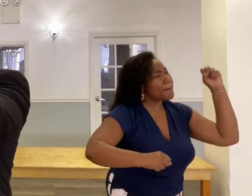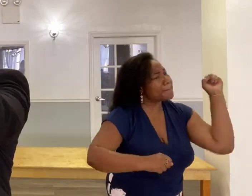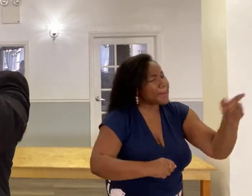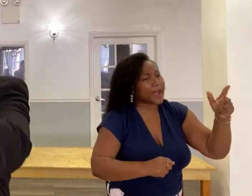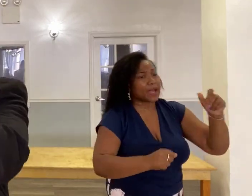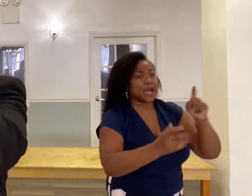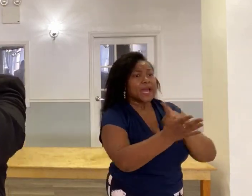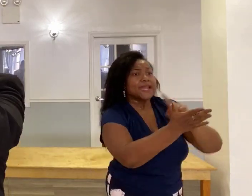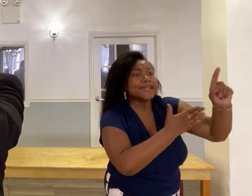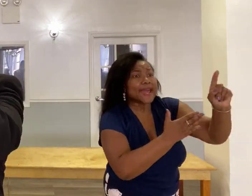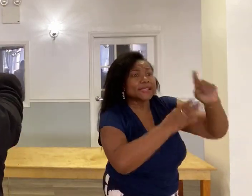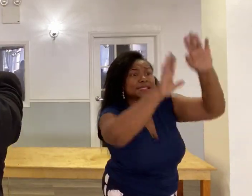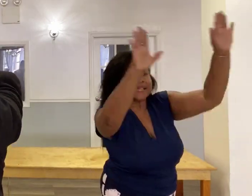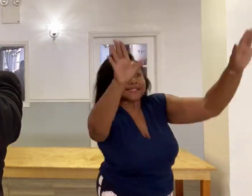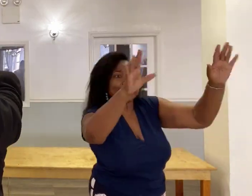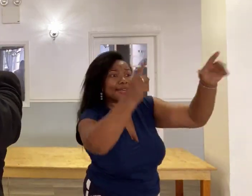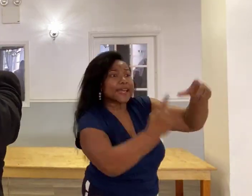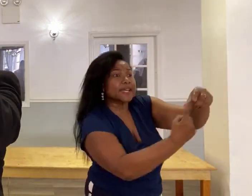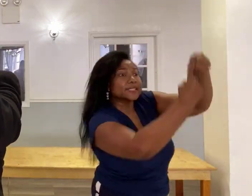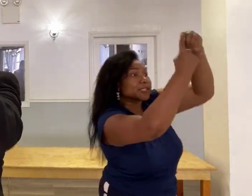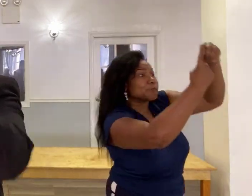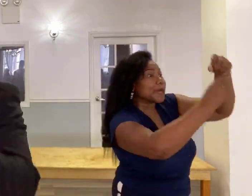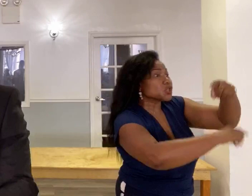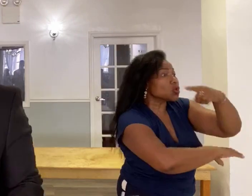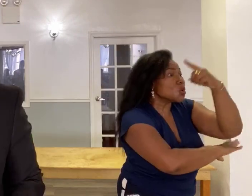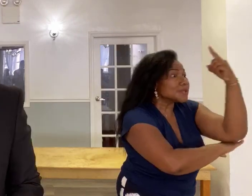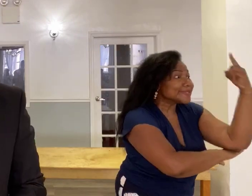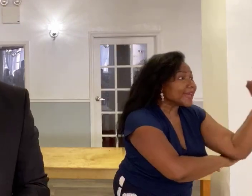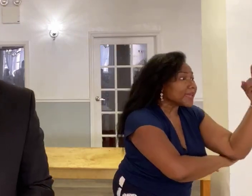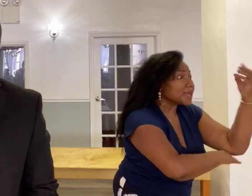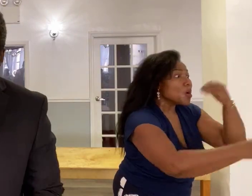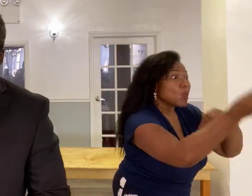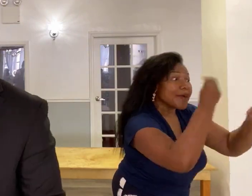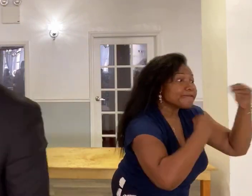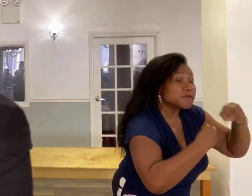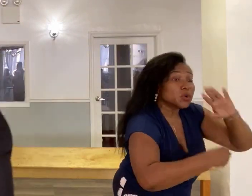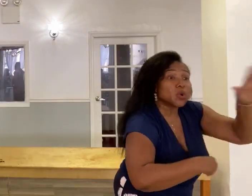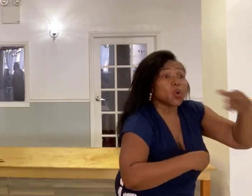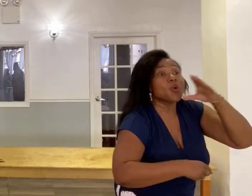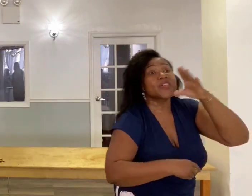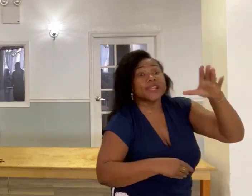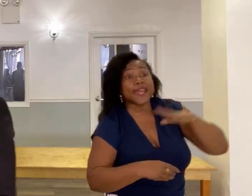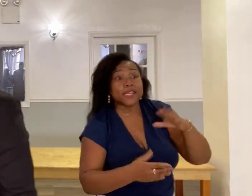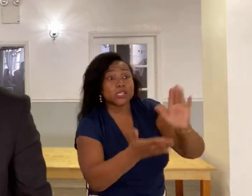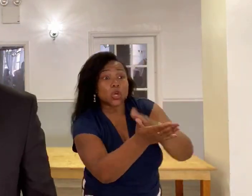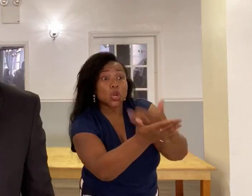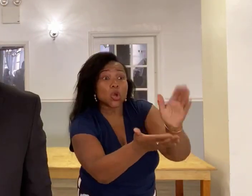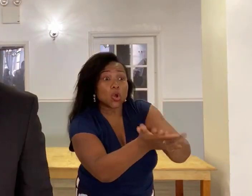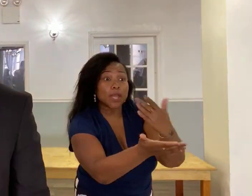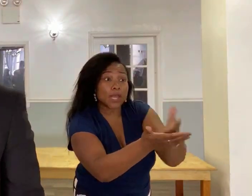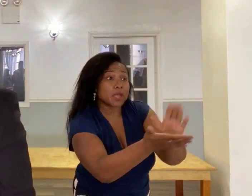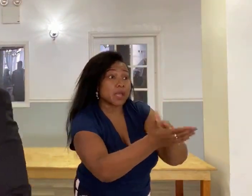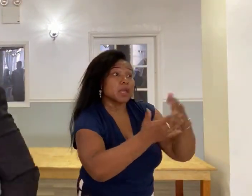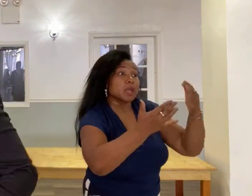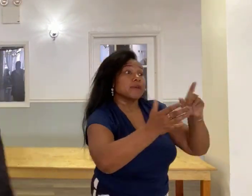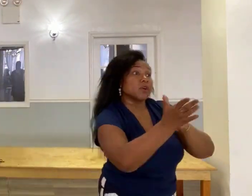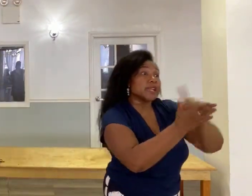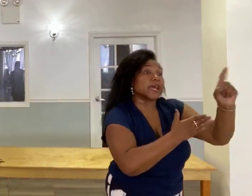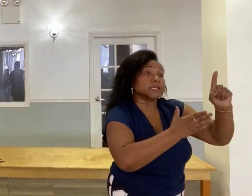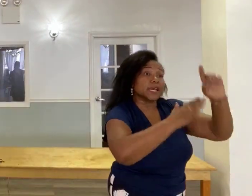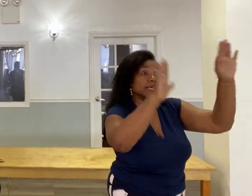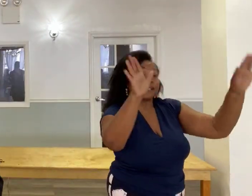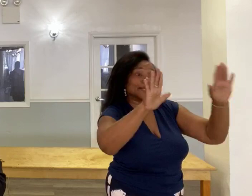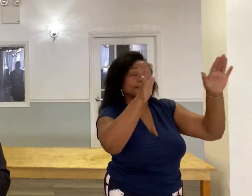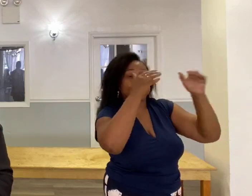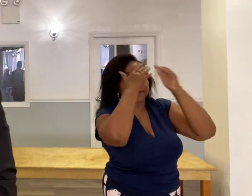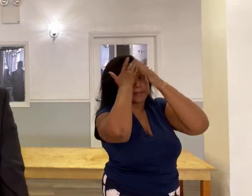would, get the seating prepared. We got more folks coming in. Let's be ahead of the ball game there with the seating. All right, Brother Casio, those